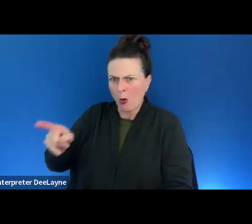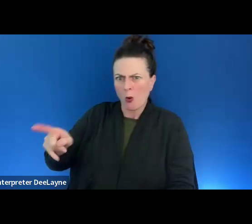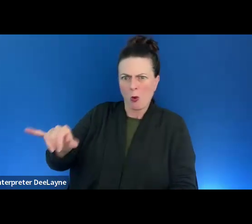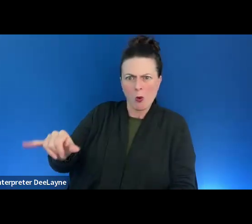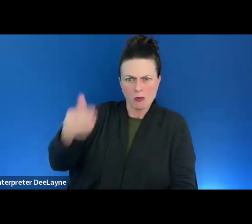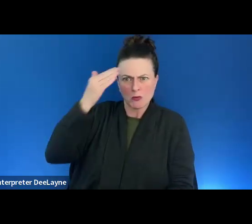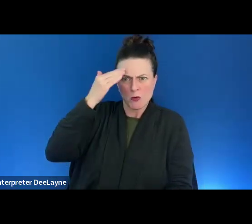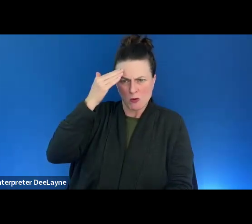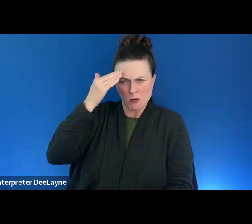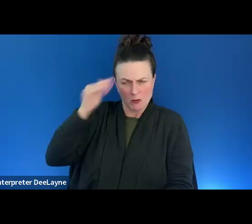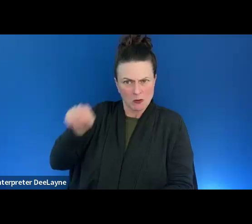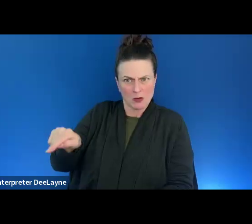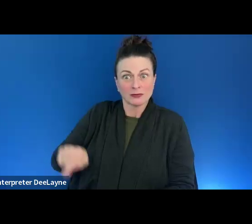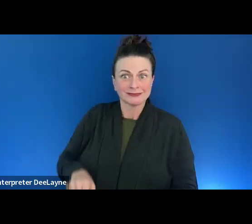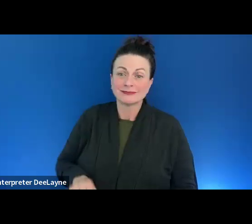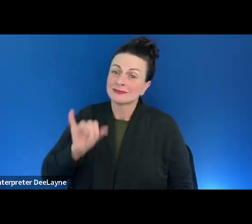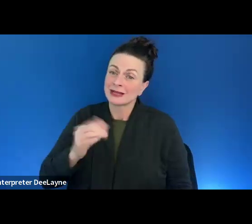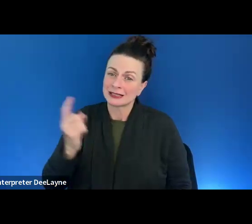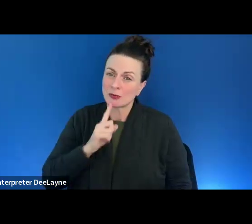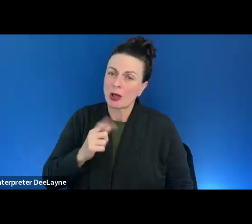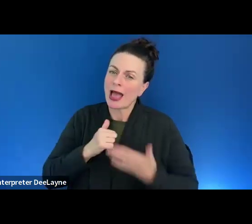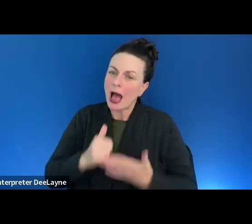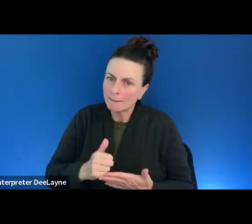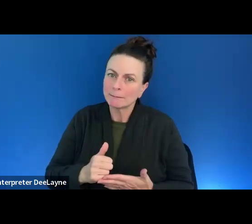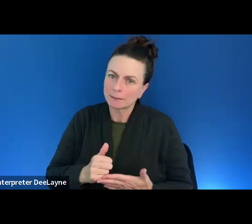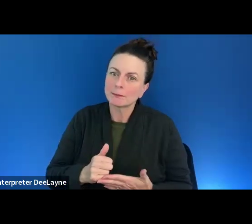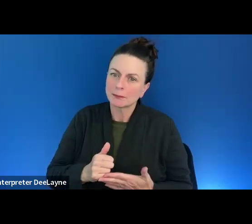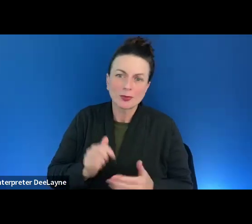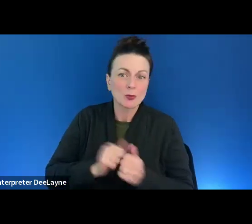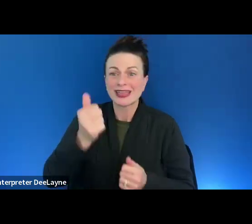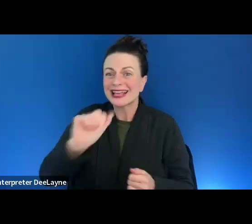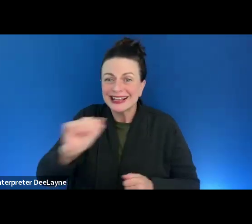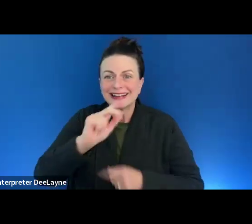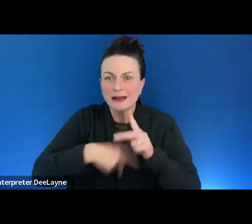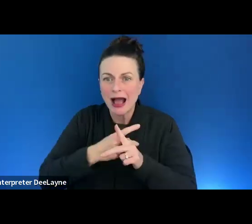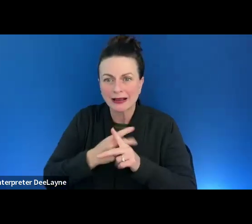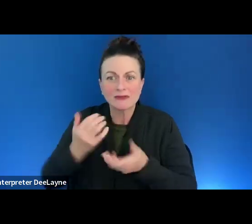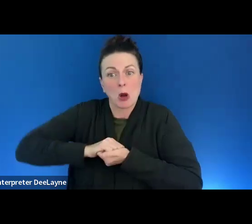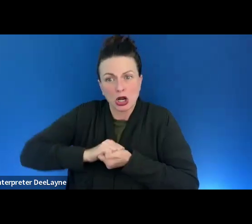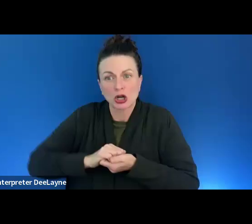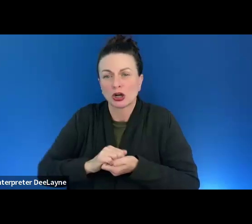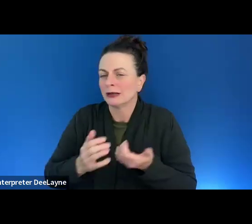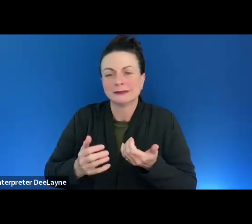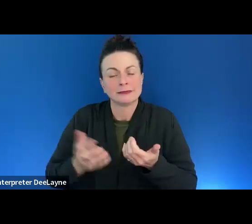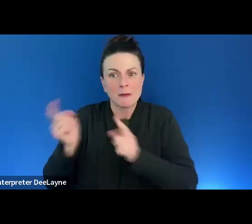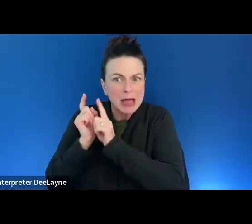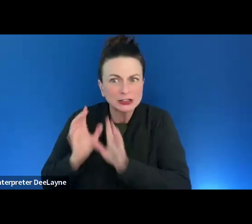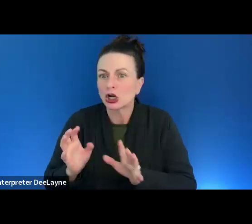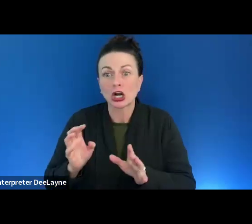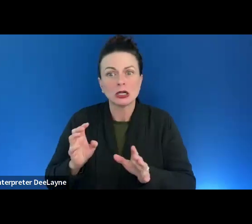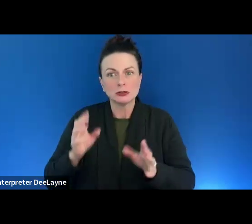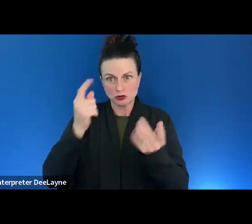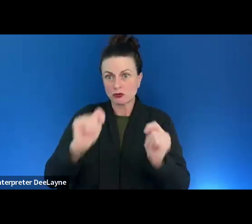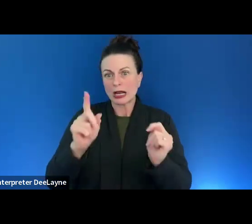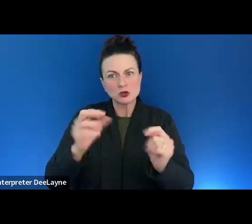know this is something you want to pursue. That's something that's really going to help you, I would say, with any kind of partner you may have, any kind of mentor you may have, is